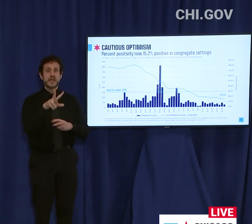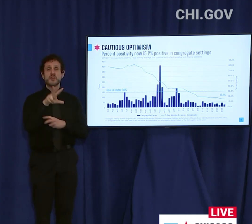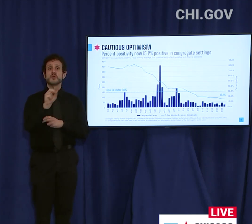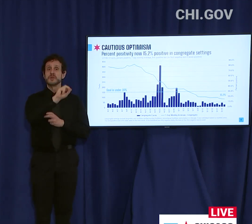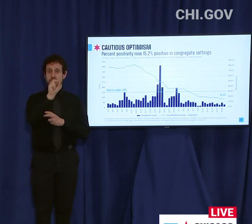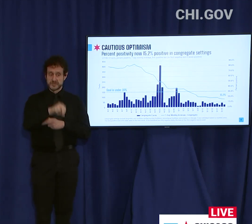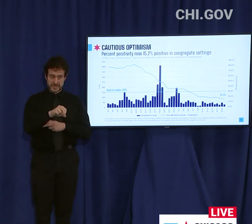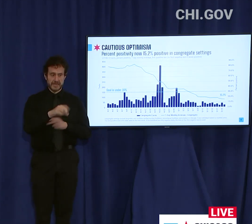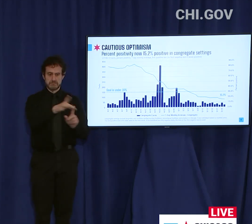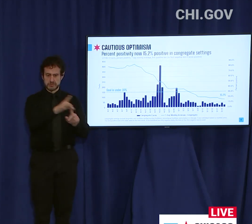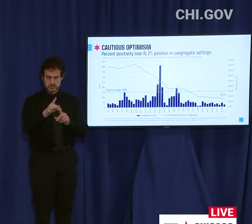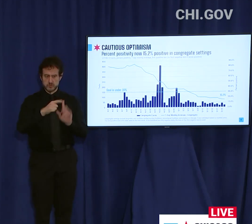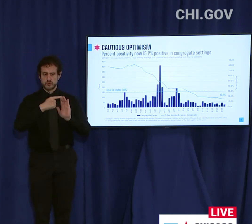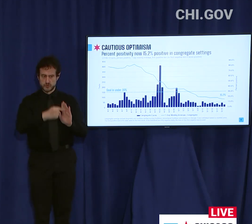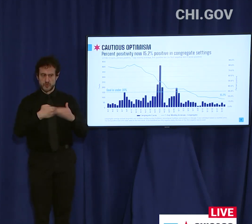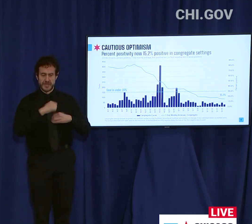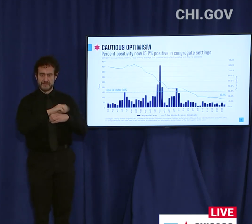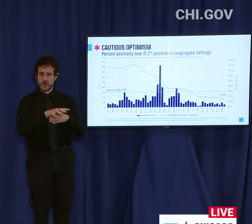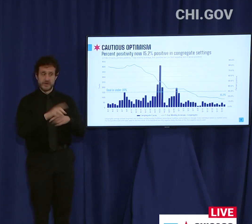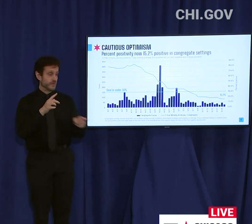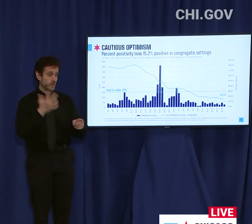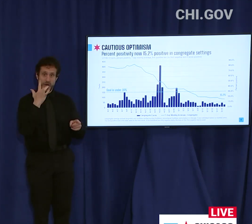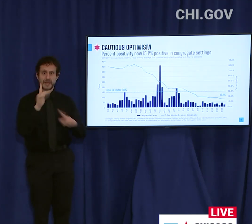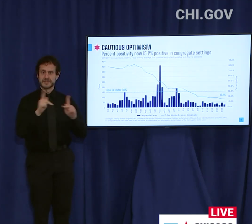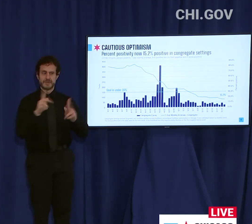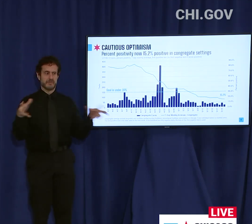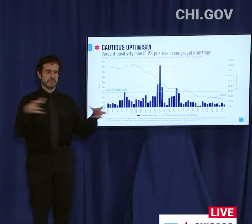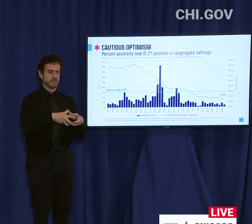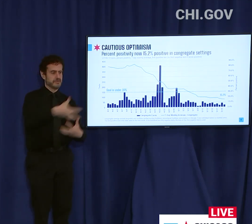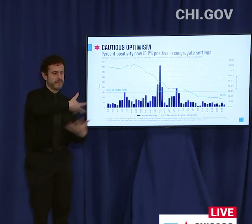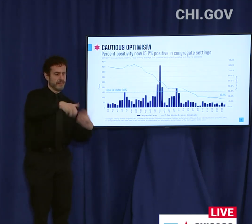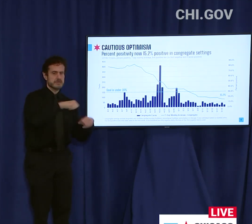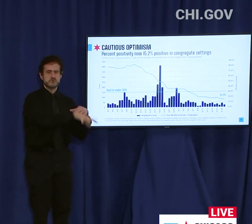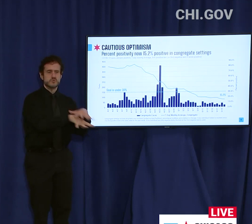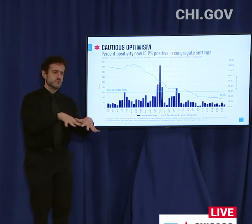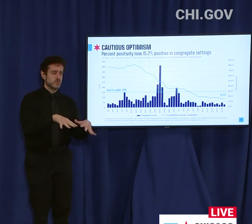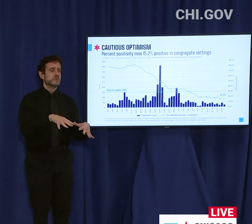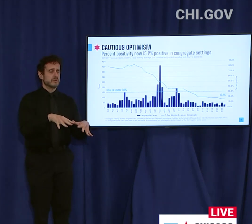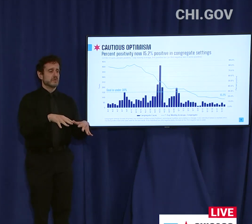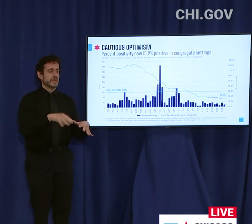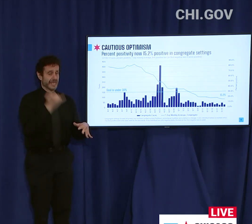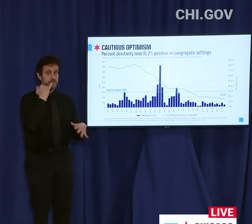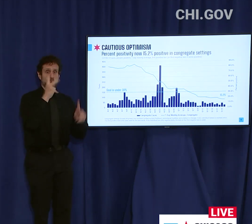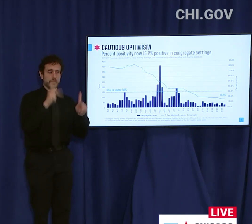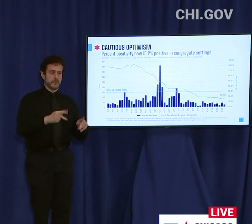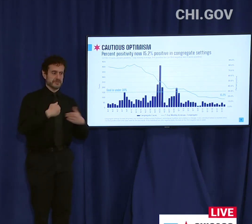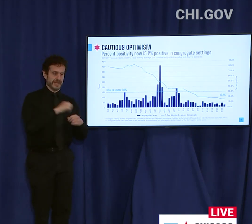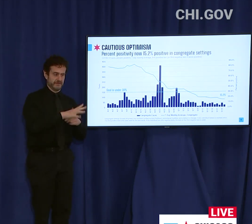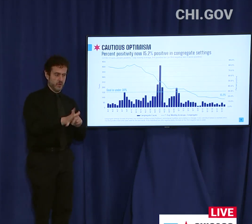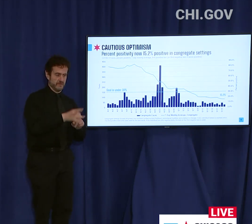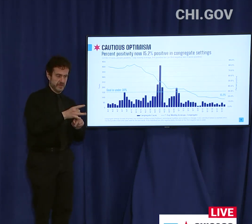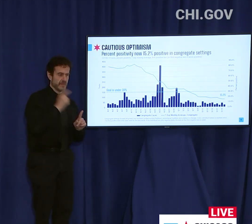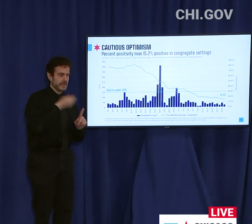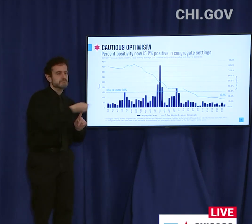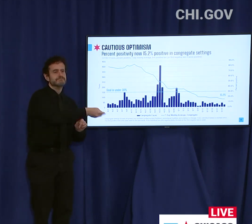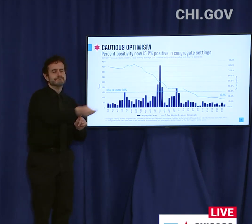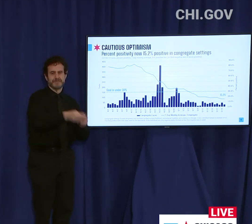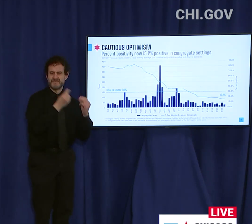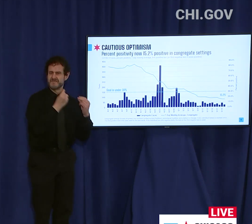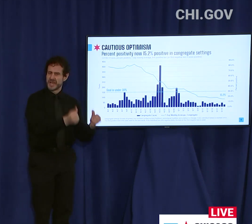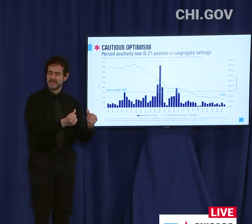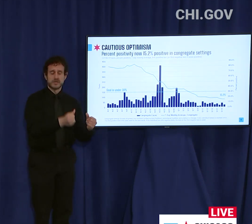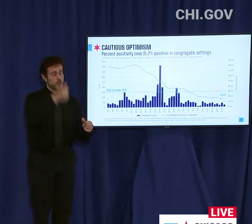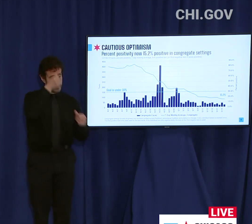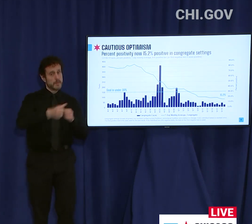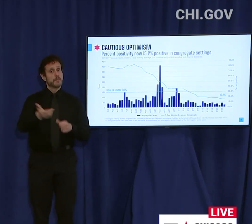high risk. If you look back, as recently as early April, we were at an 80% positivity in these